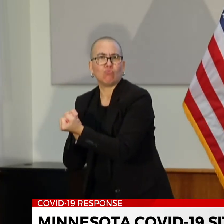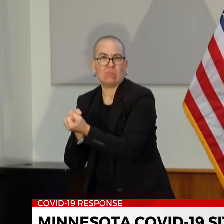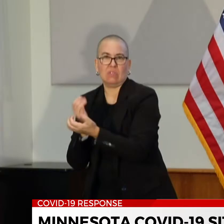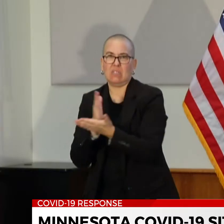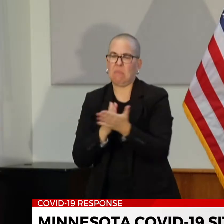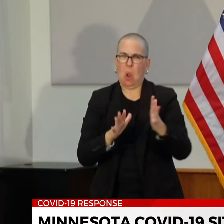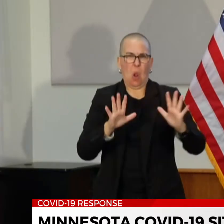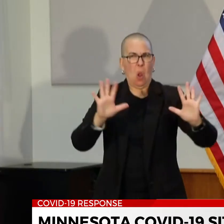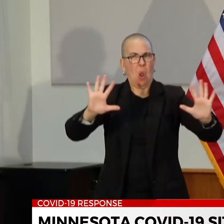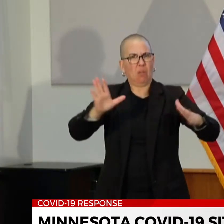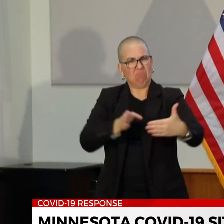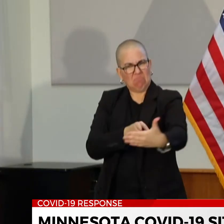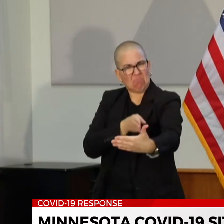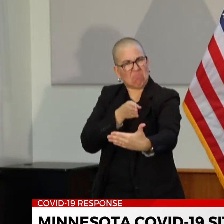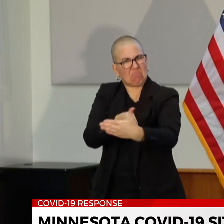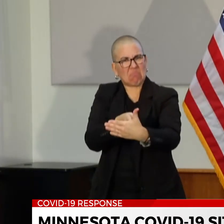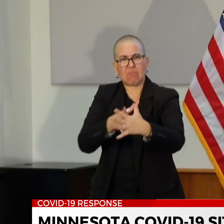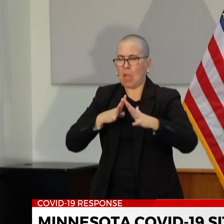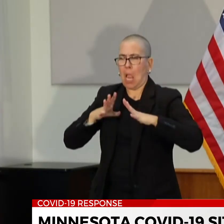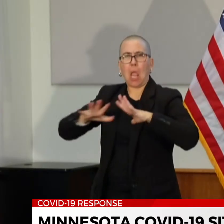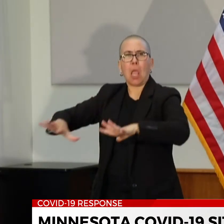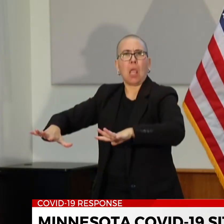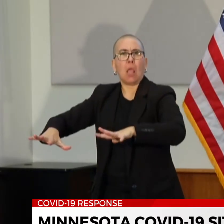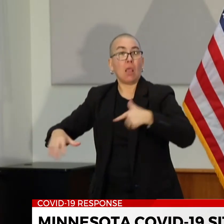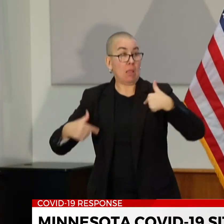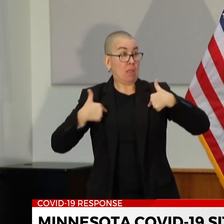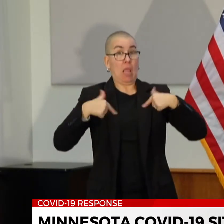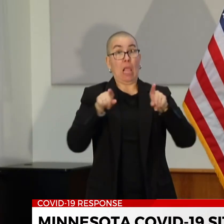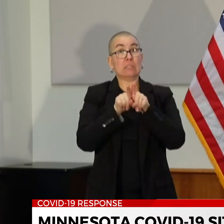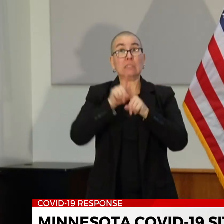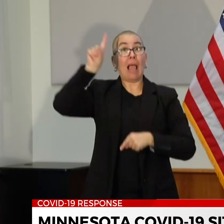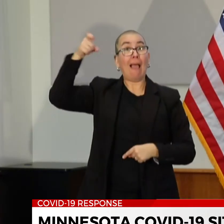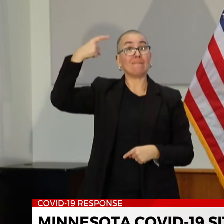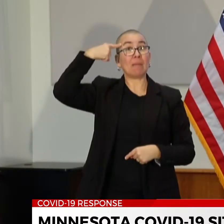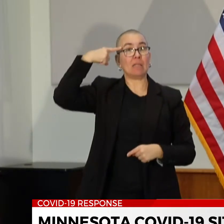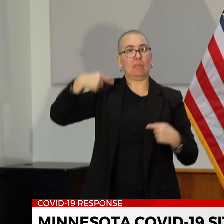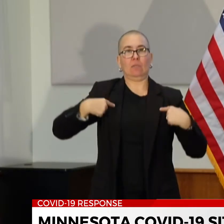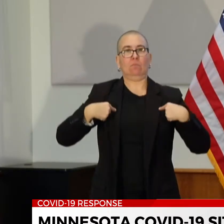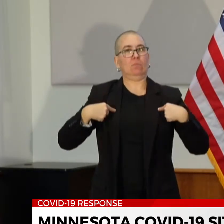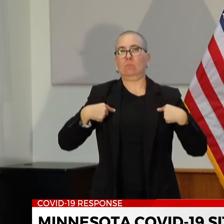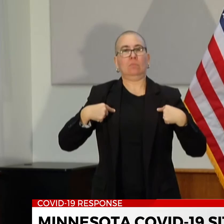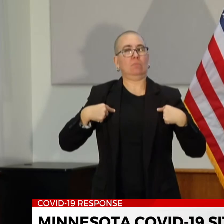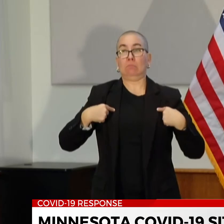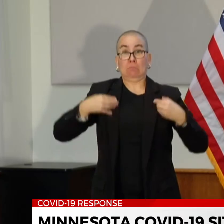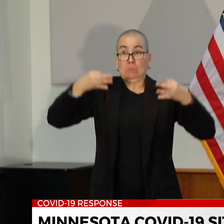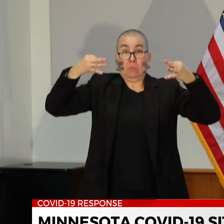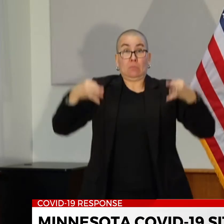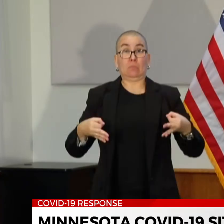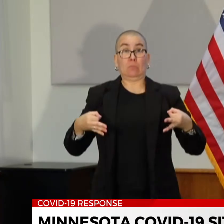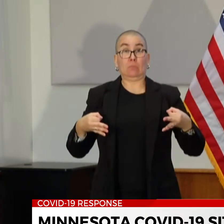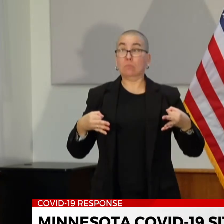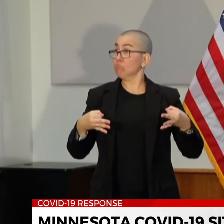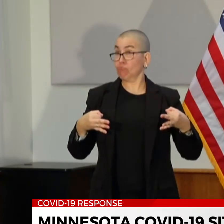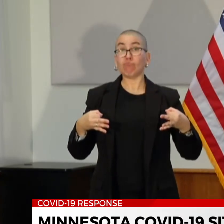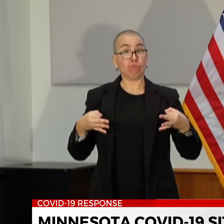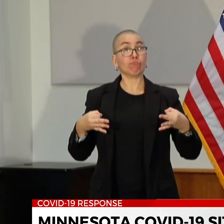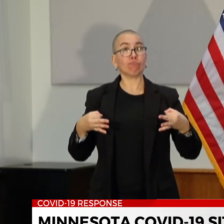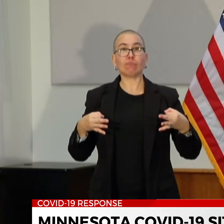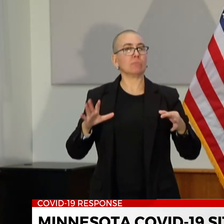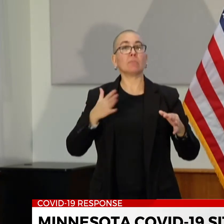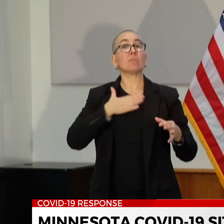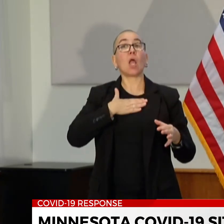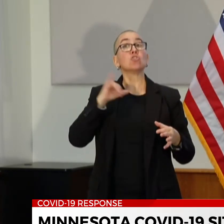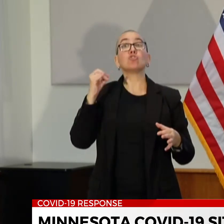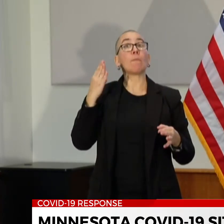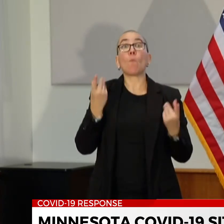that spot. It's certainly not a governor's a governor should not be one to decide whether it happens or not. My job should be to make sure the process